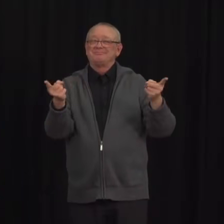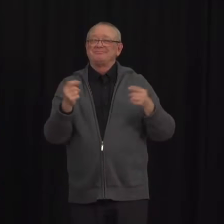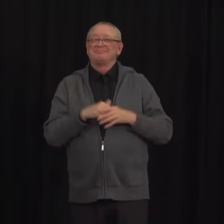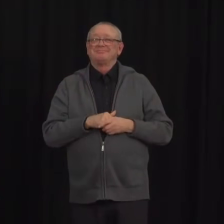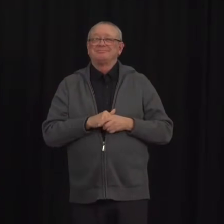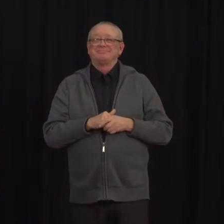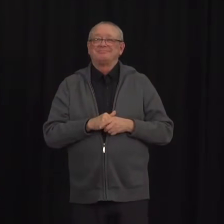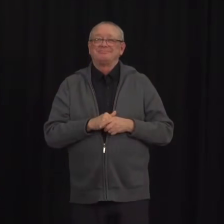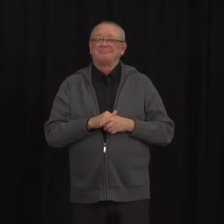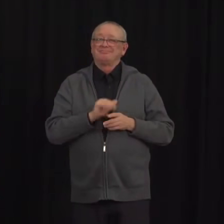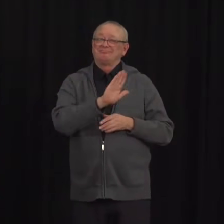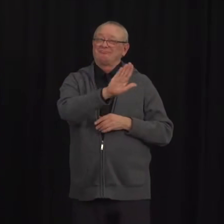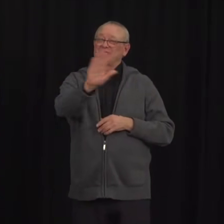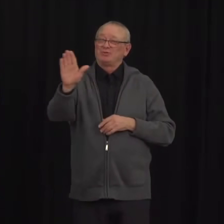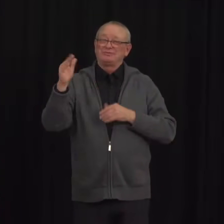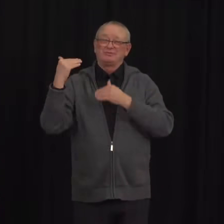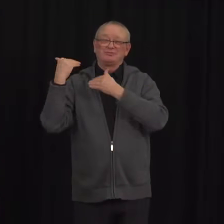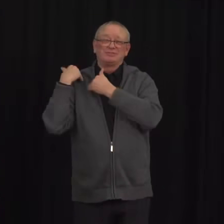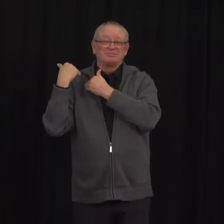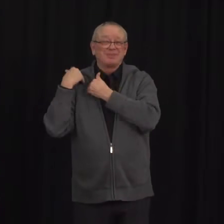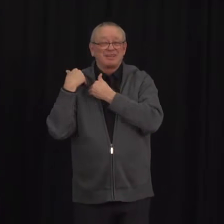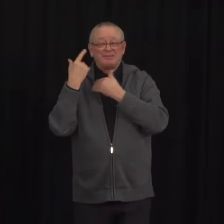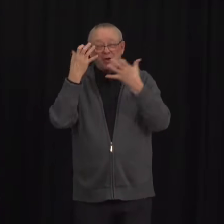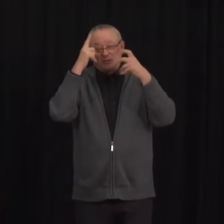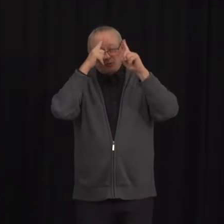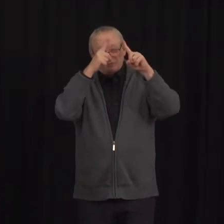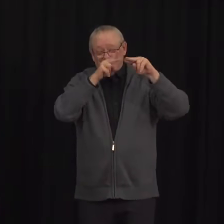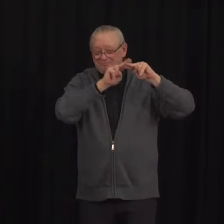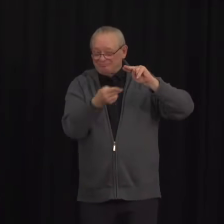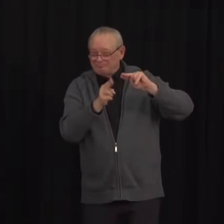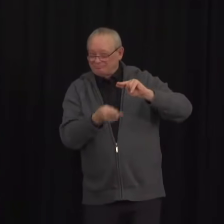our hands. Okay, thank you, Dr. Hinshaw. That